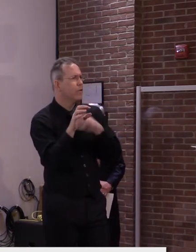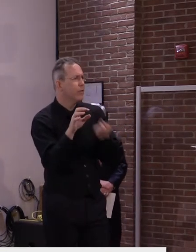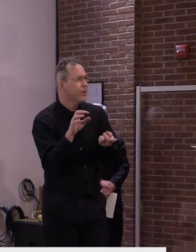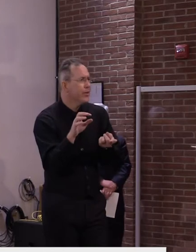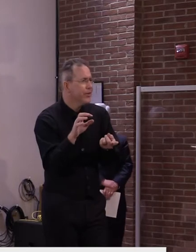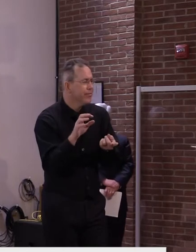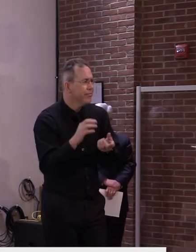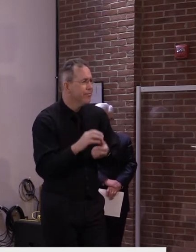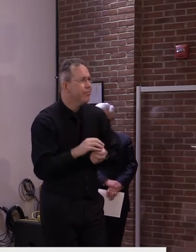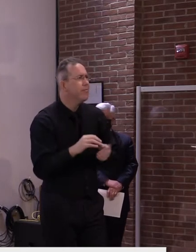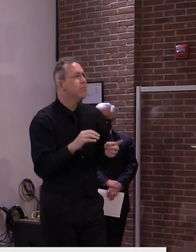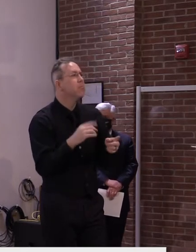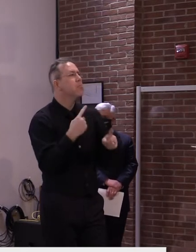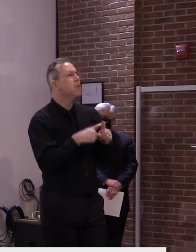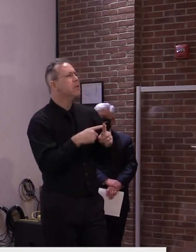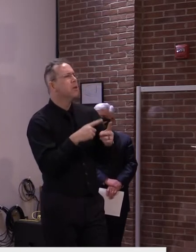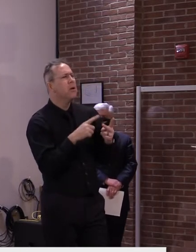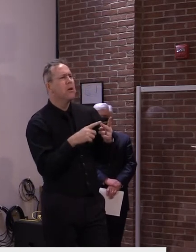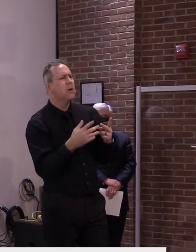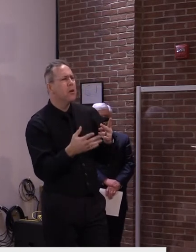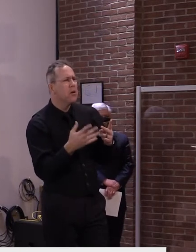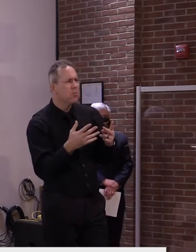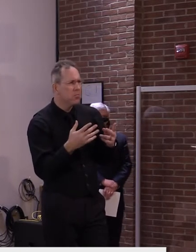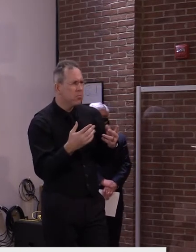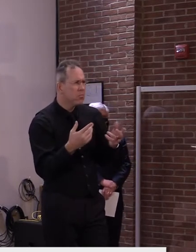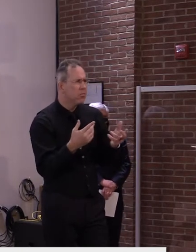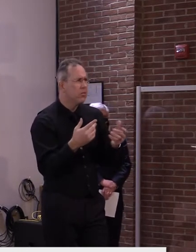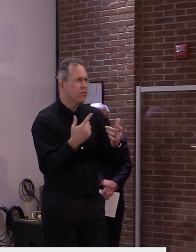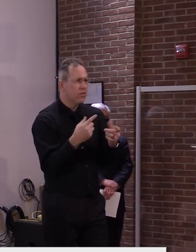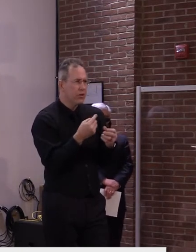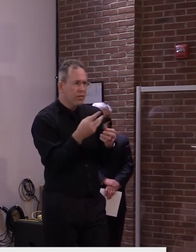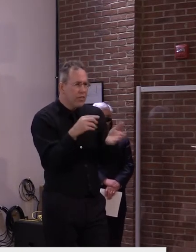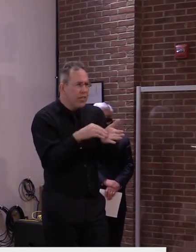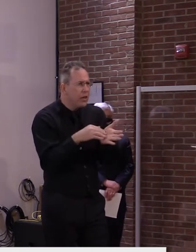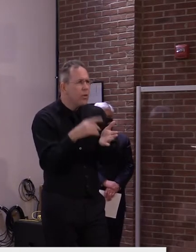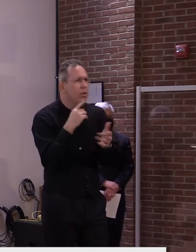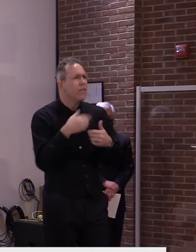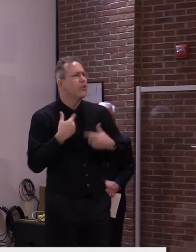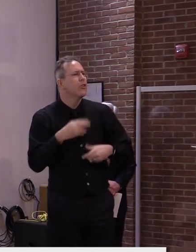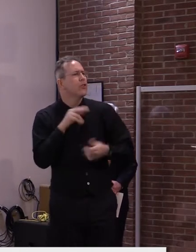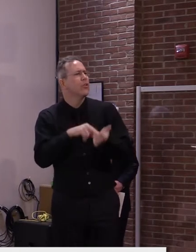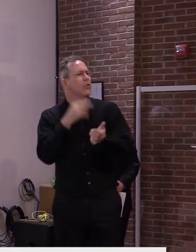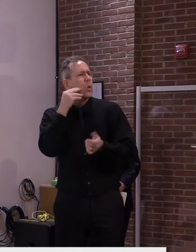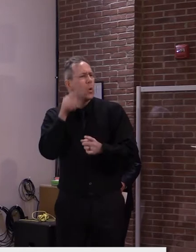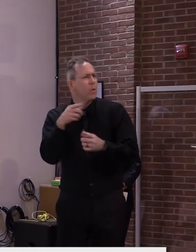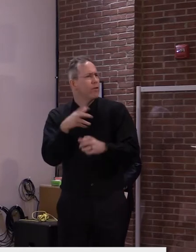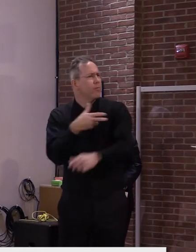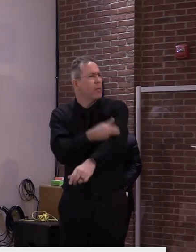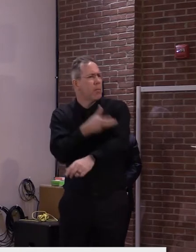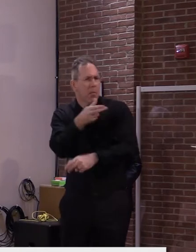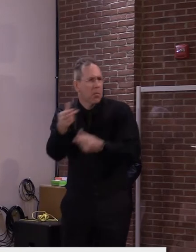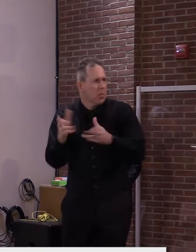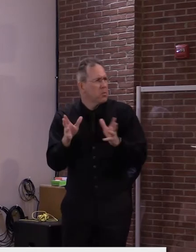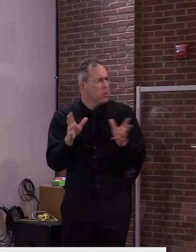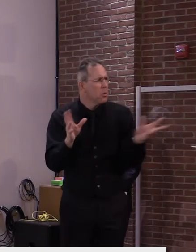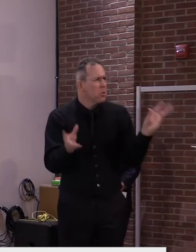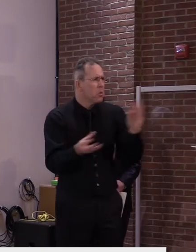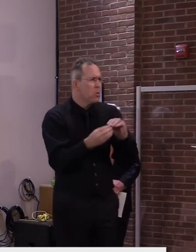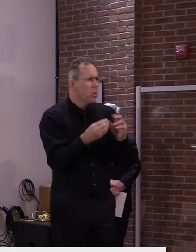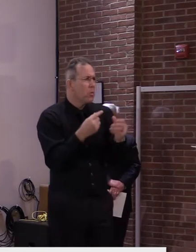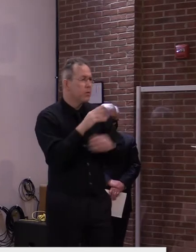about 7,000 that are in our long-term care facilities that have already received the vaccine. That brings us to almost 40,000